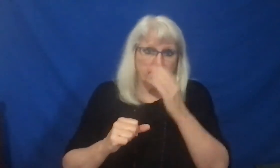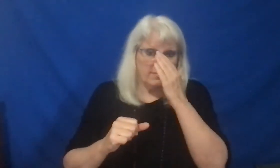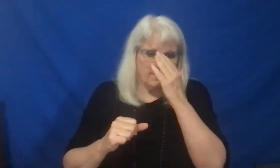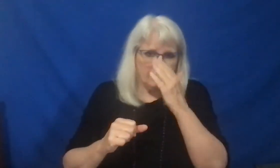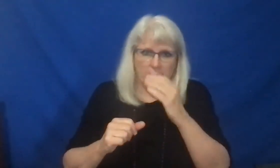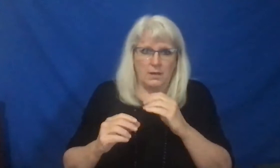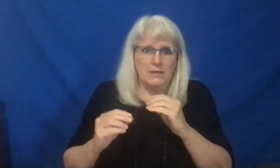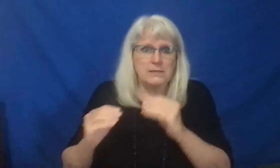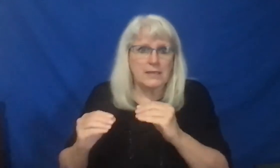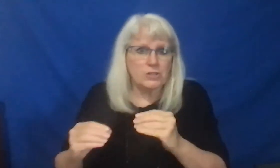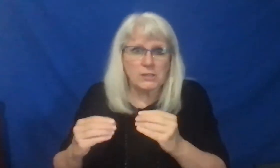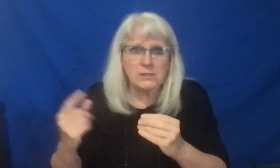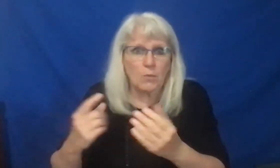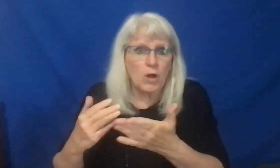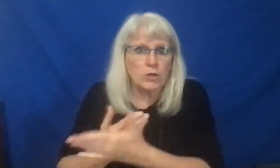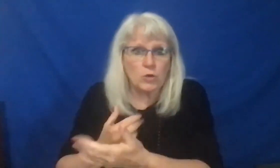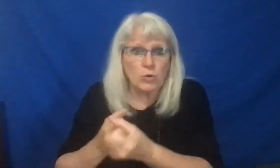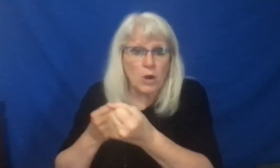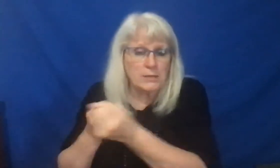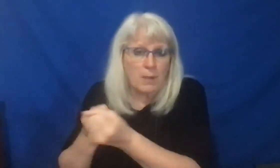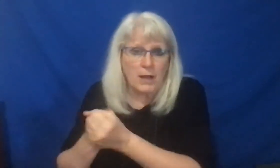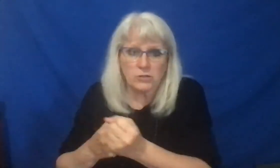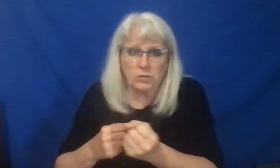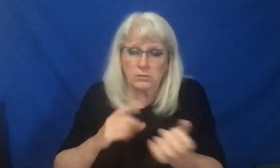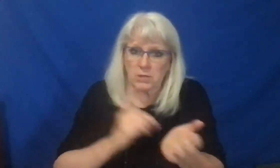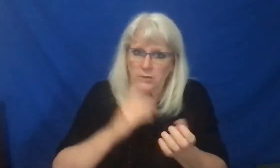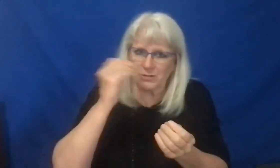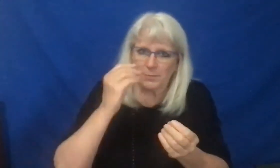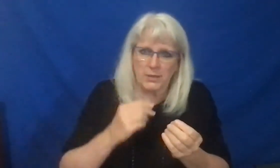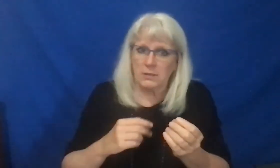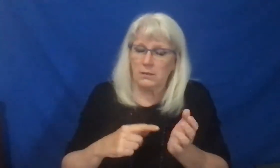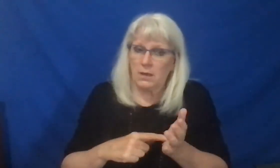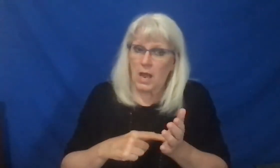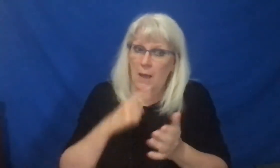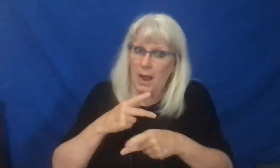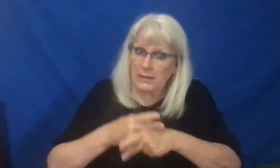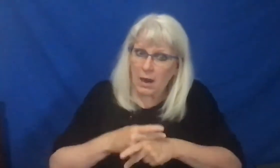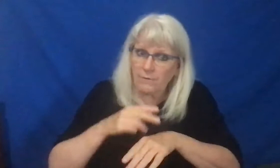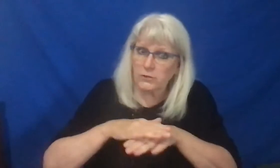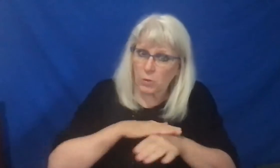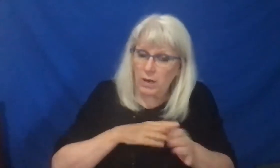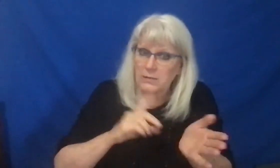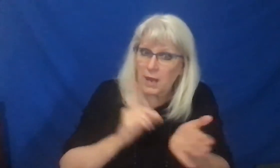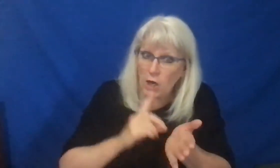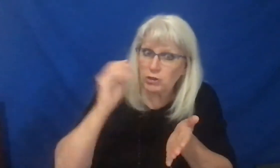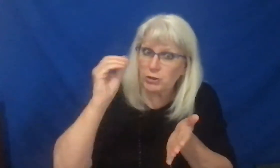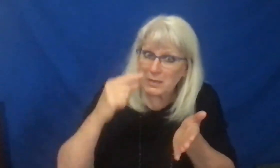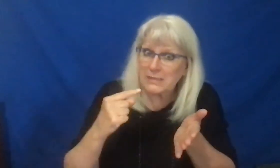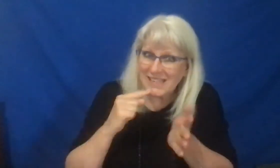opinion. Am I wanting to rush it because I want to get to the next thing, or am I really making sure that this person understand what we're talking